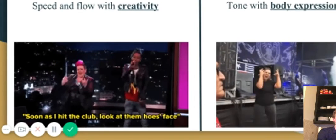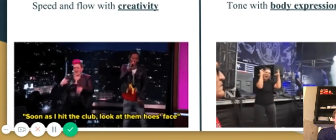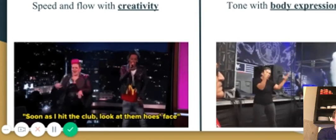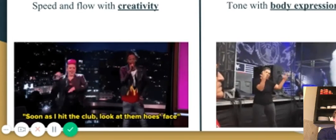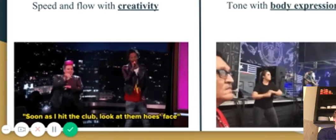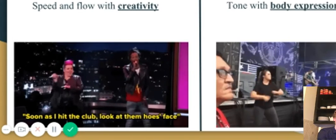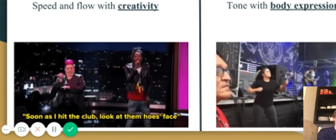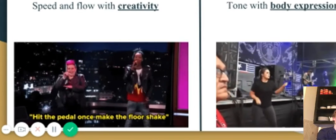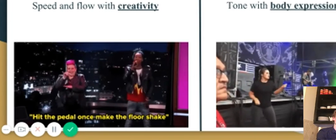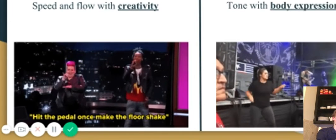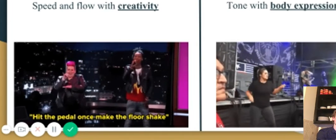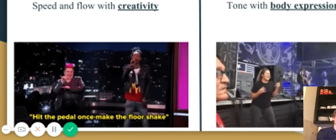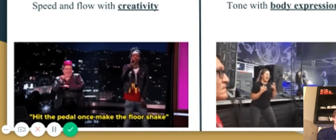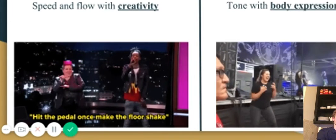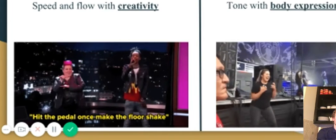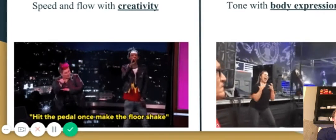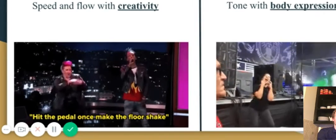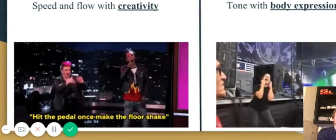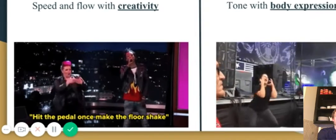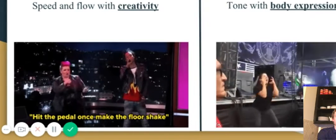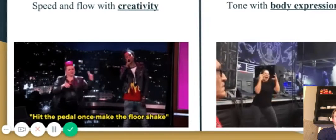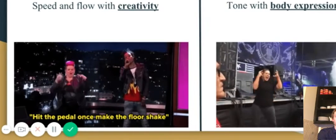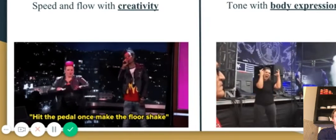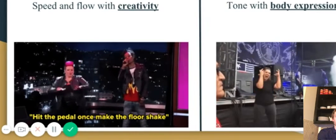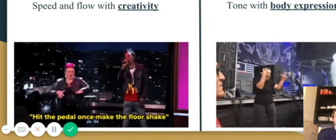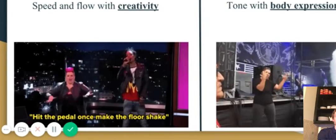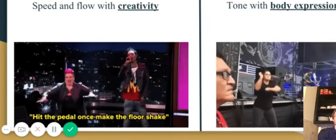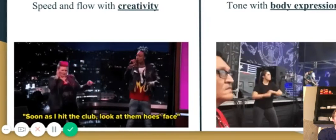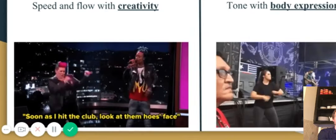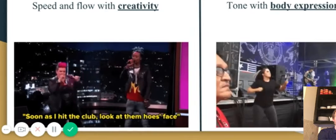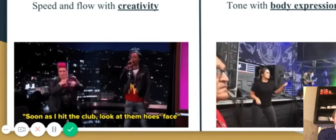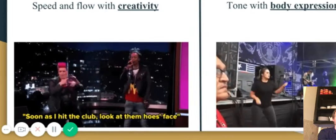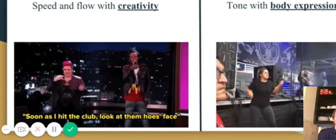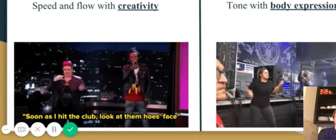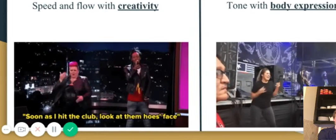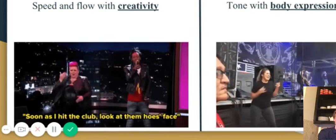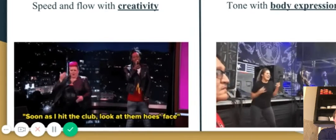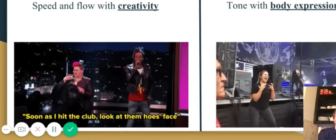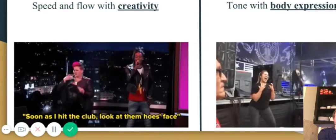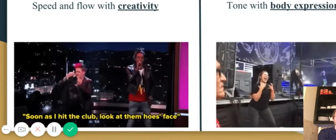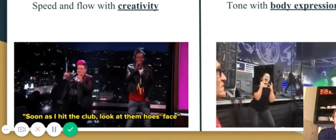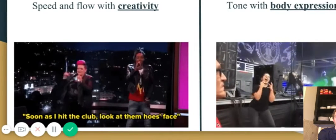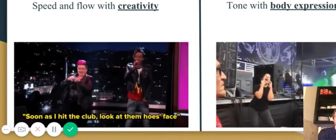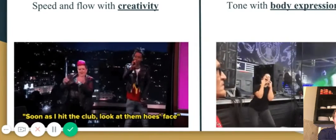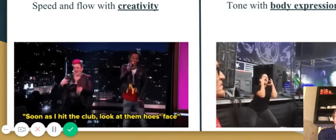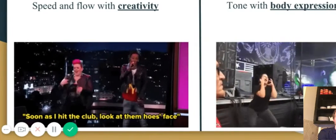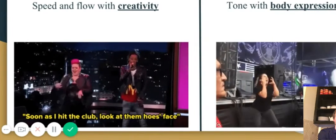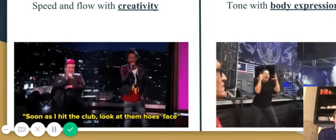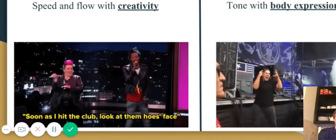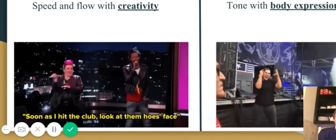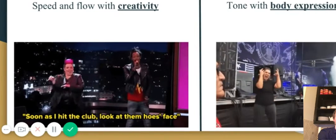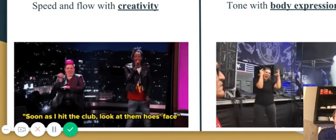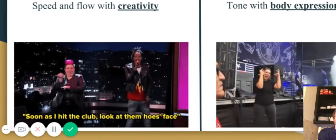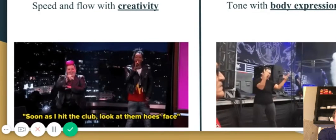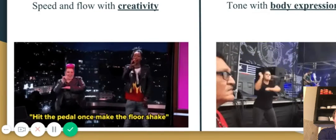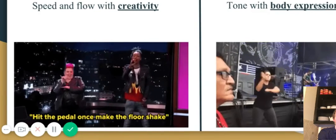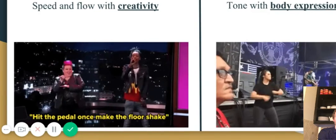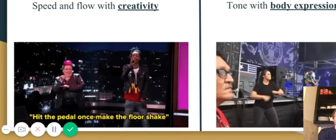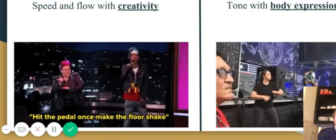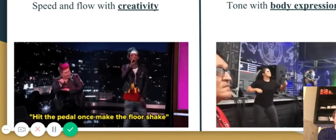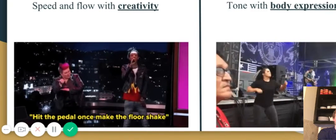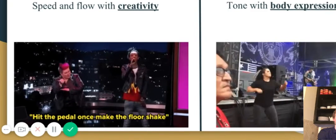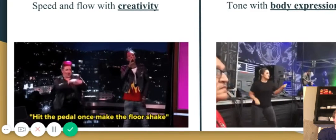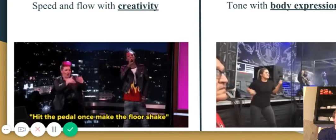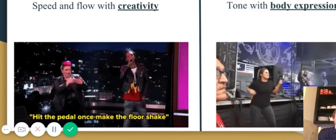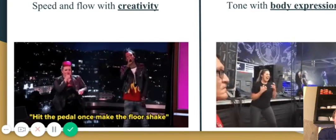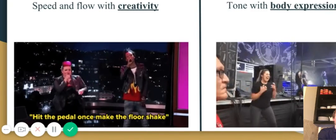So, combating what's lost. These things that are lost are currently trying to be fixed by multiple translators, such as Amber.